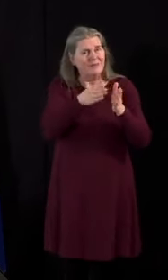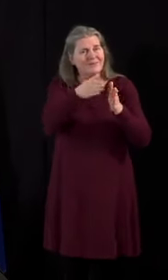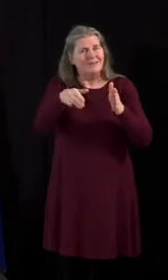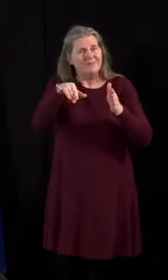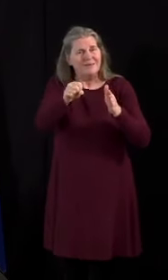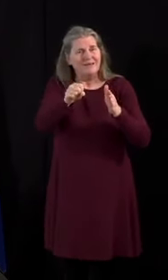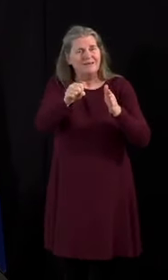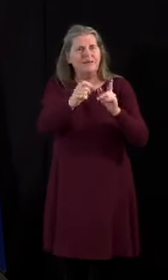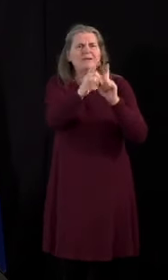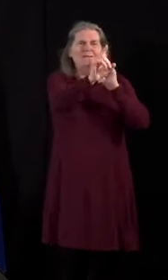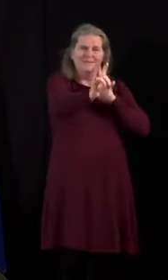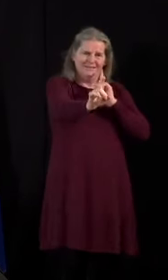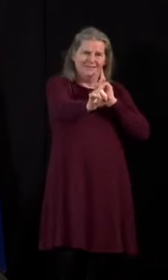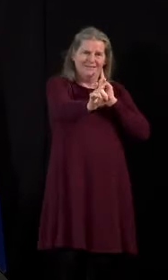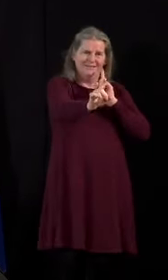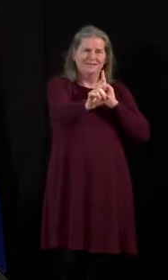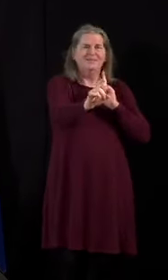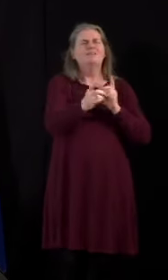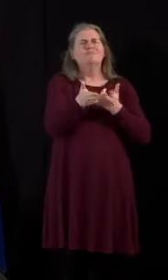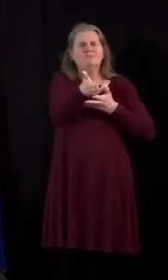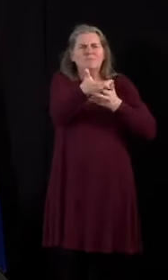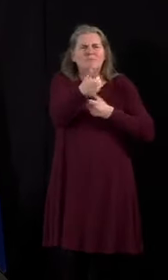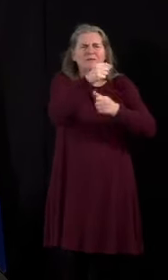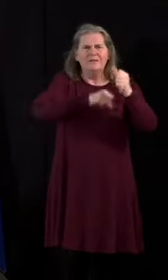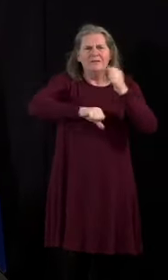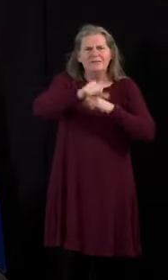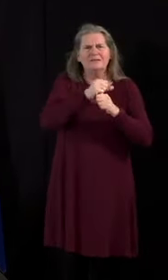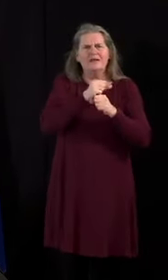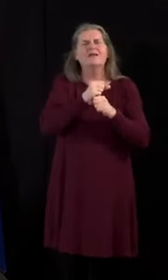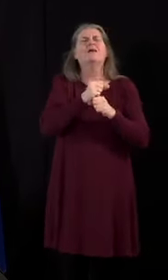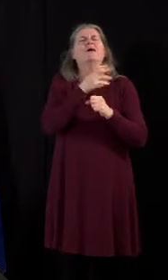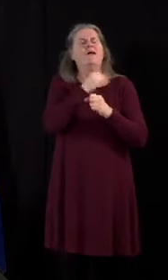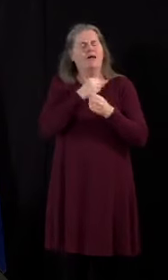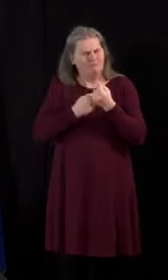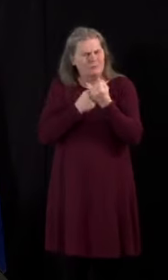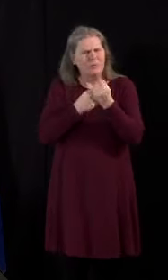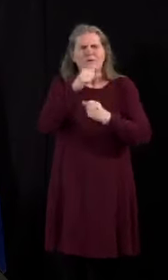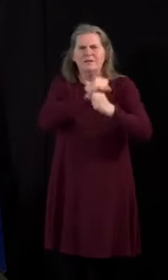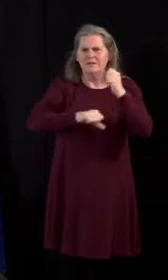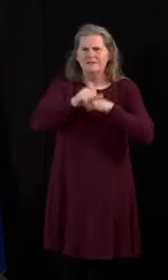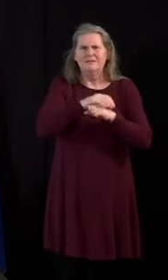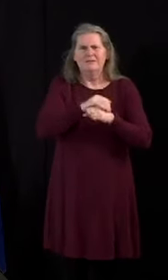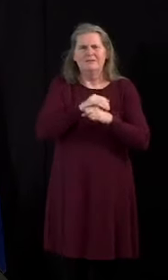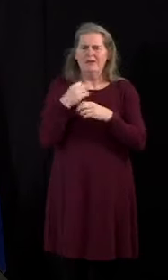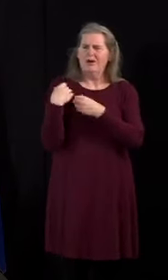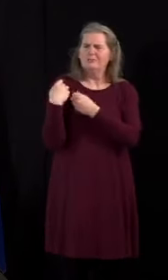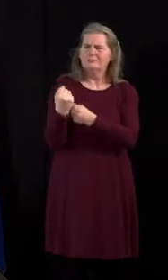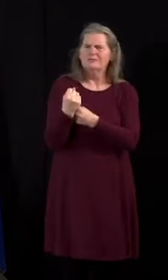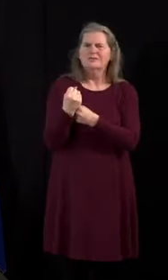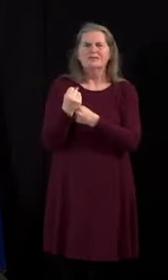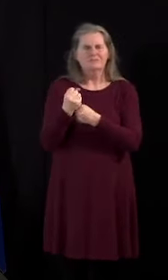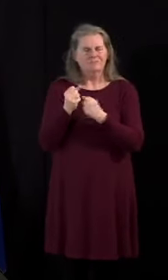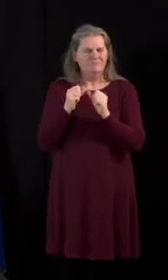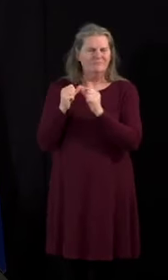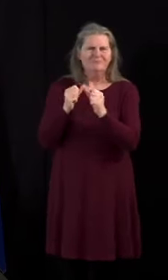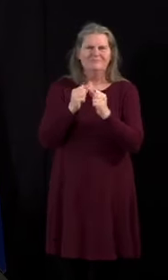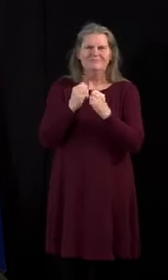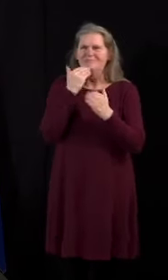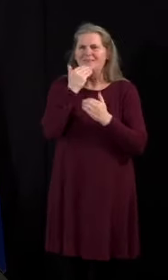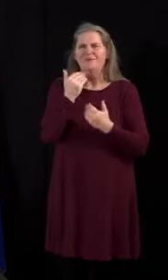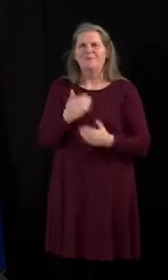one another and be kind to each other. Our resiliency as Yukoners is our strength. Thank